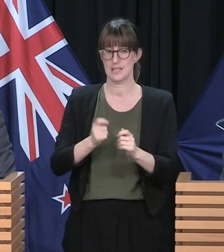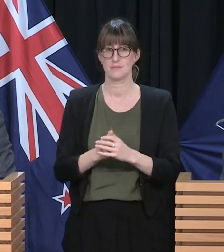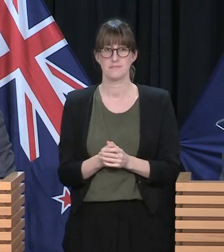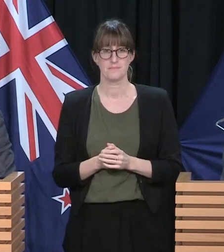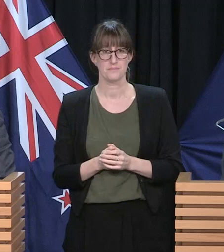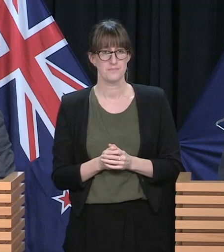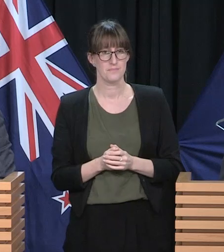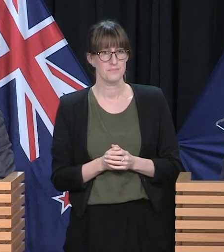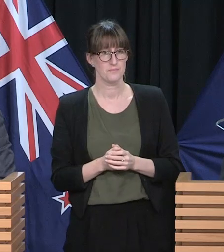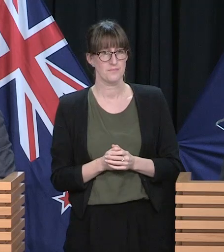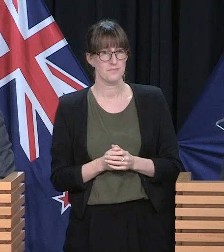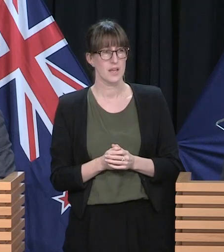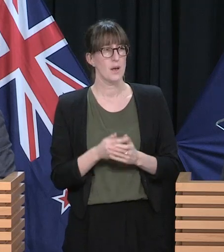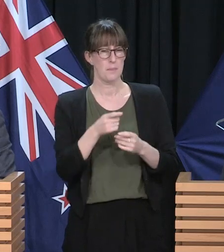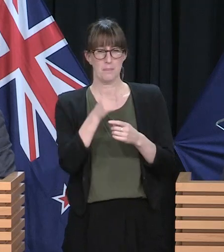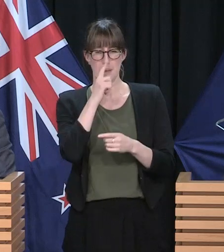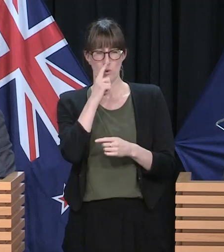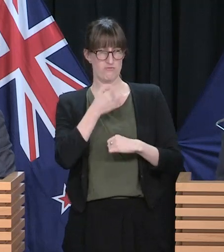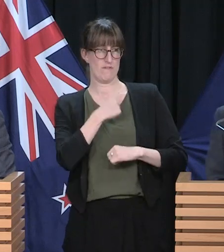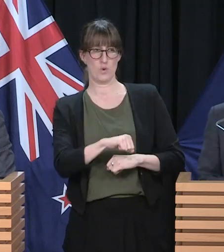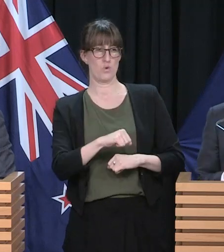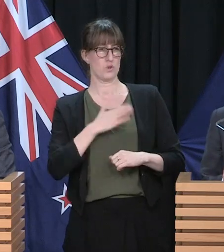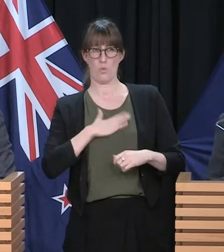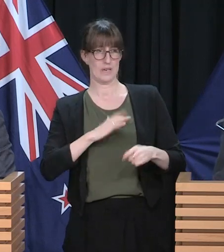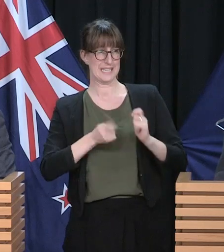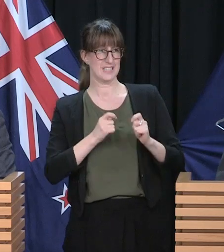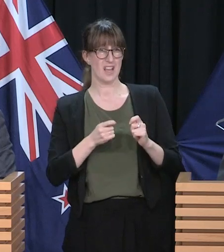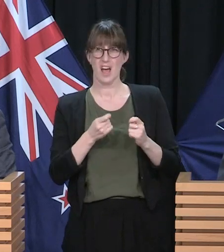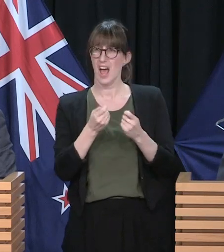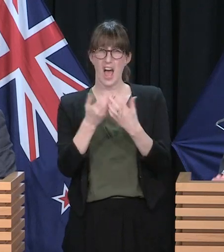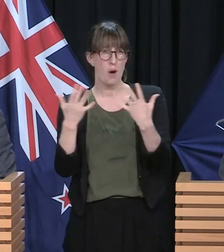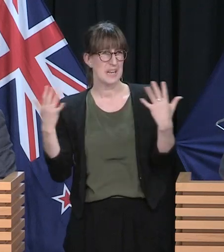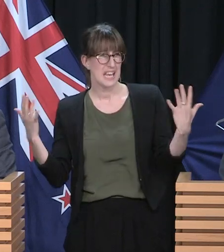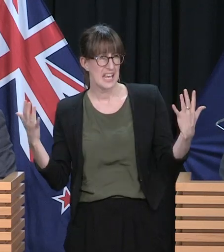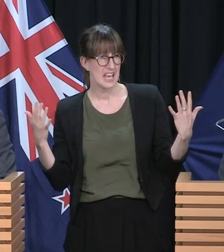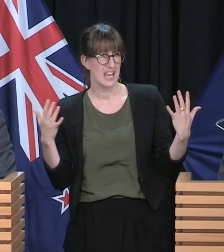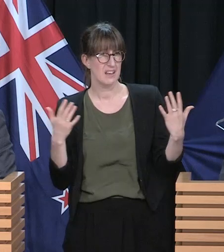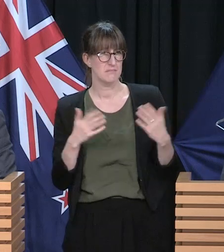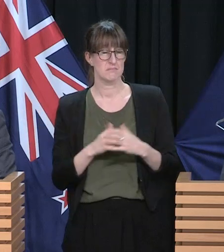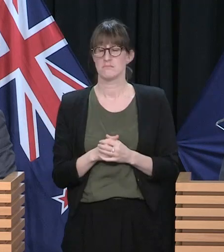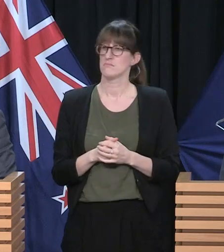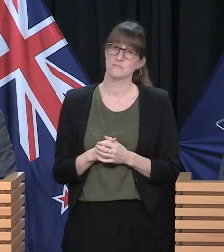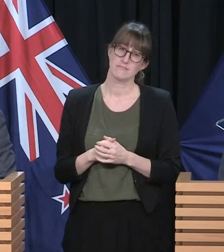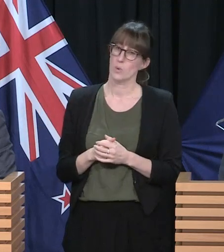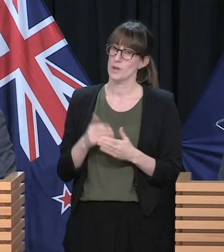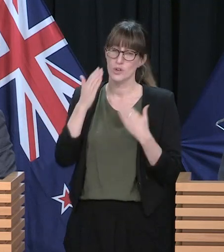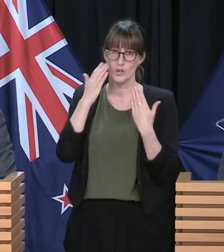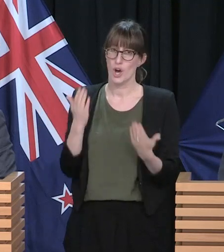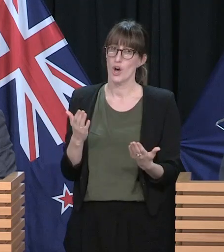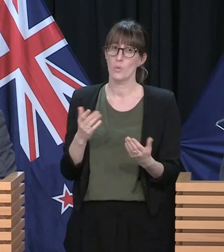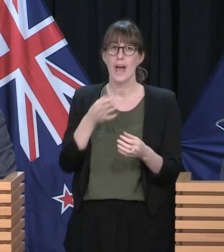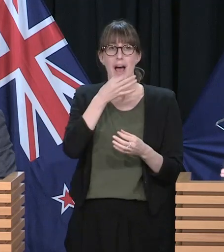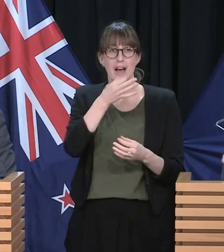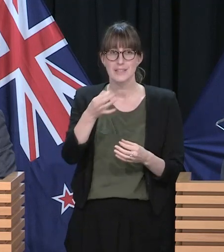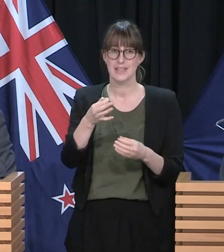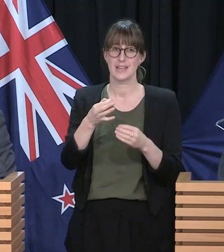how widespread refusals might be? I don't at this point in time, and that's one of the questions that the colleges are surveying their members around, and we should